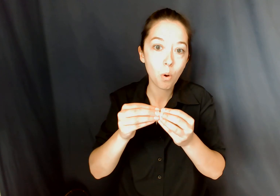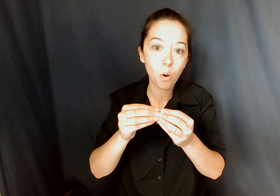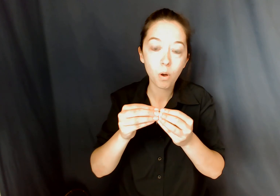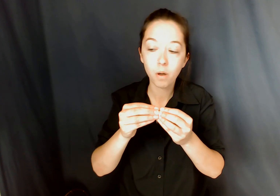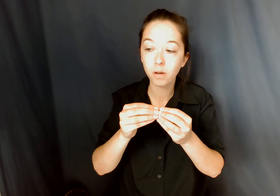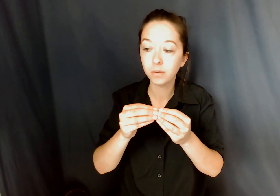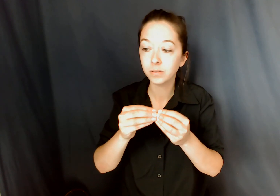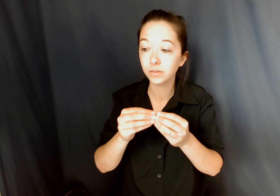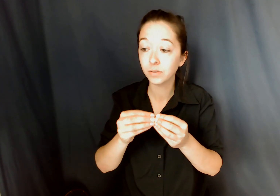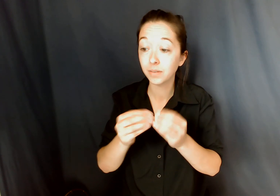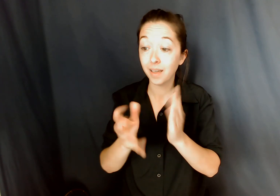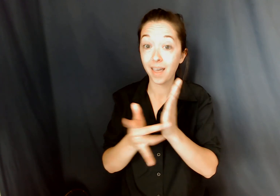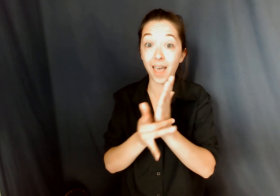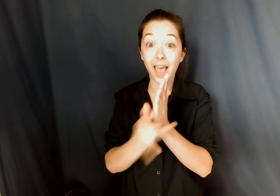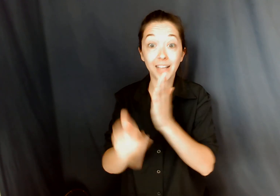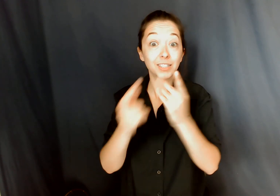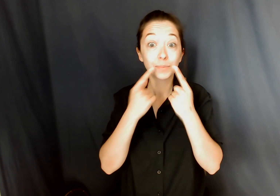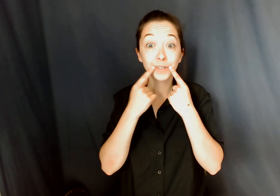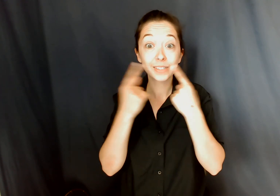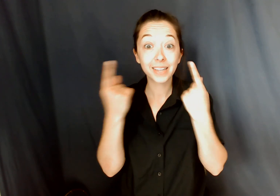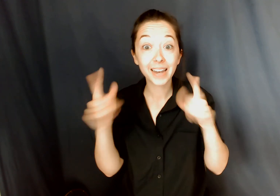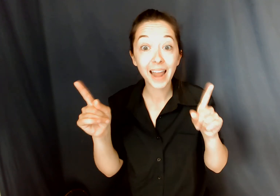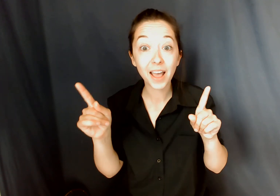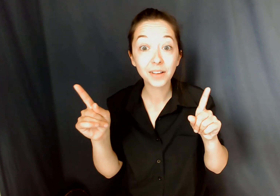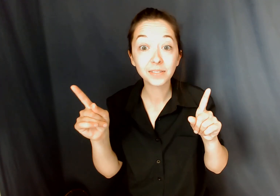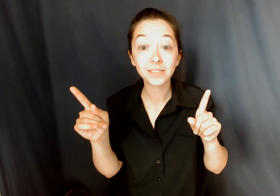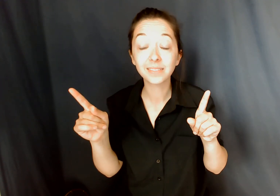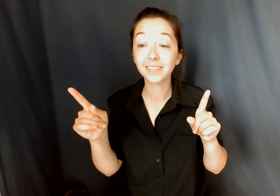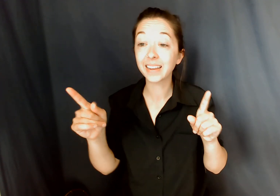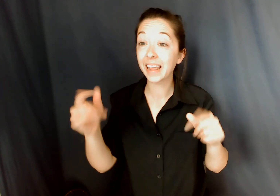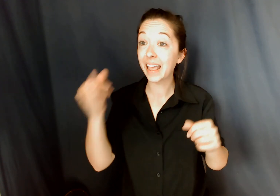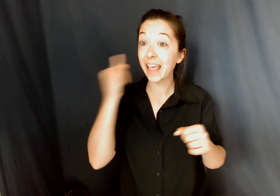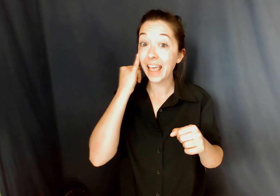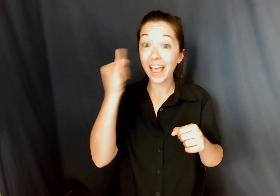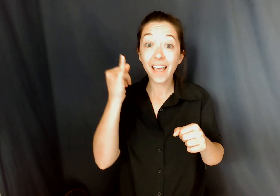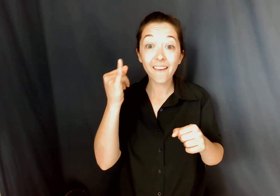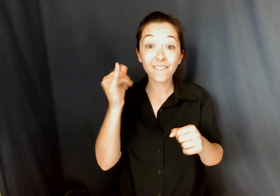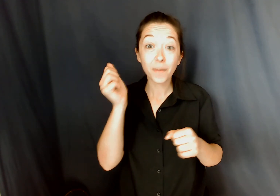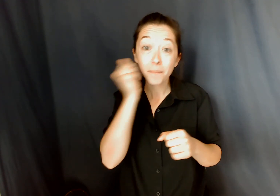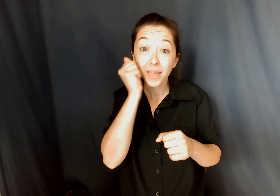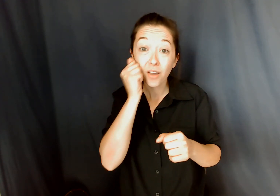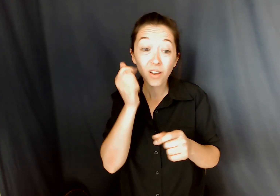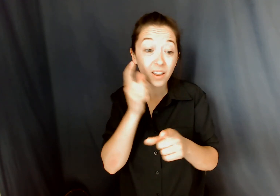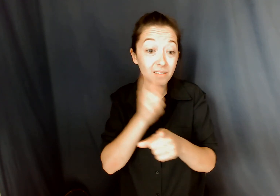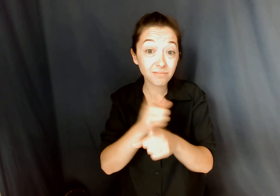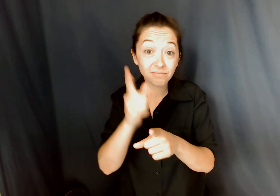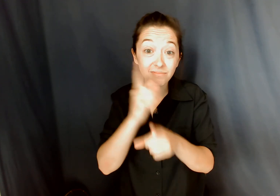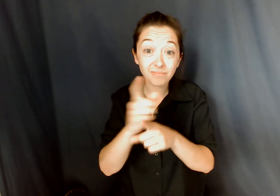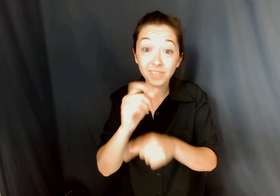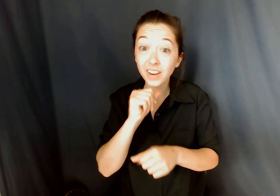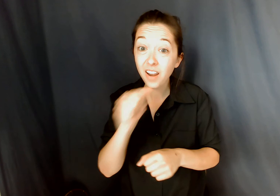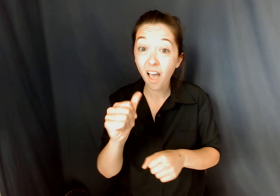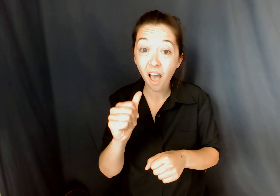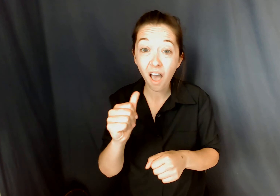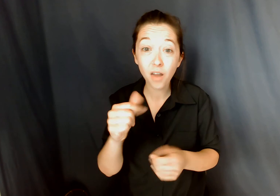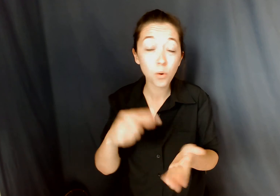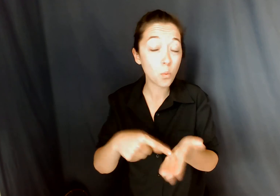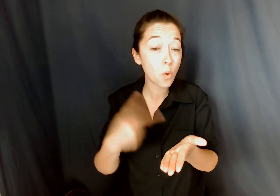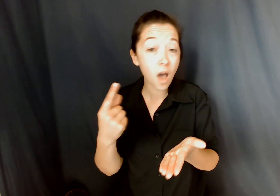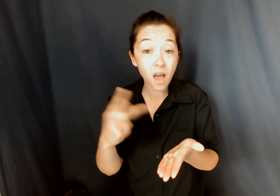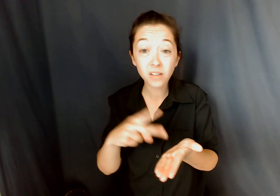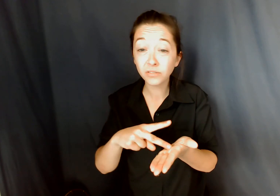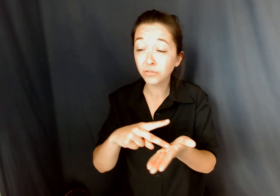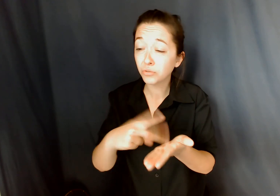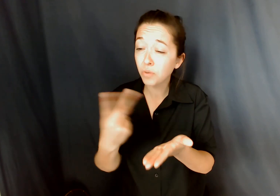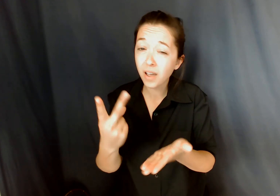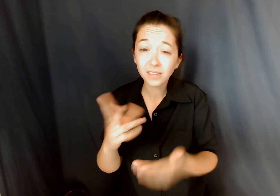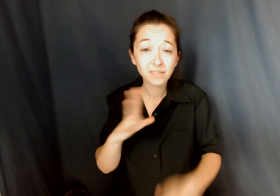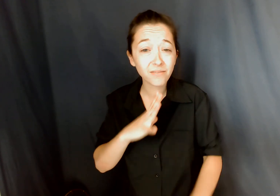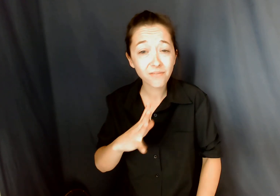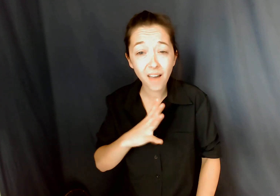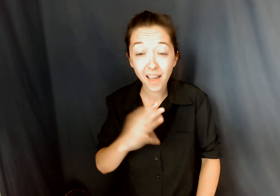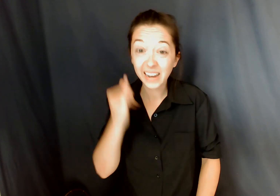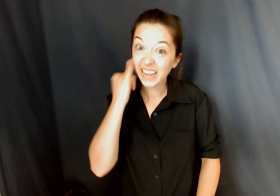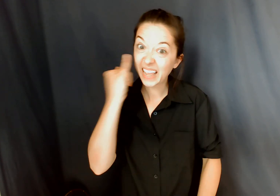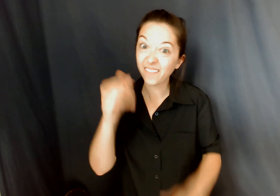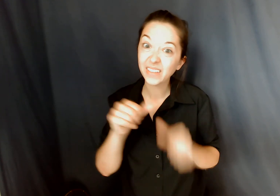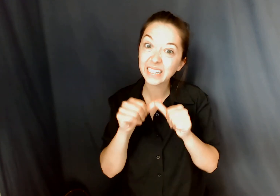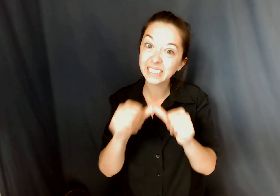to be concerned about. Of course, if it persists, a woman should seek, guidance from her healthcare provider. It's also really important